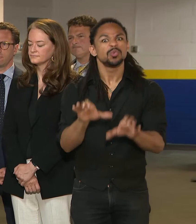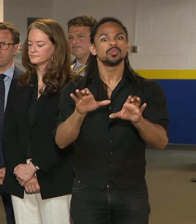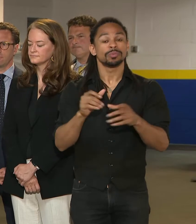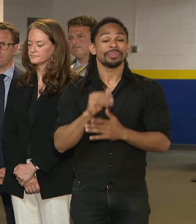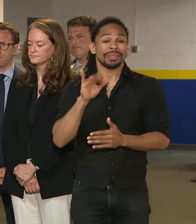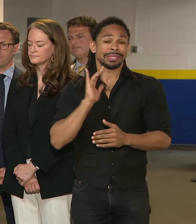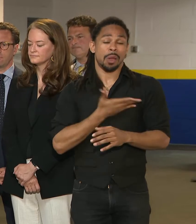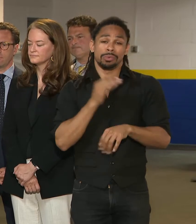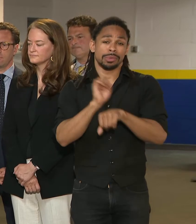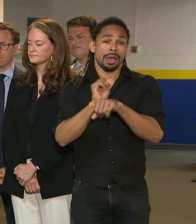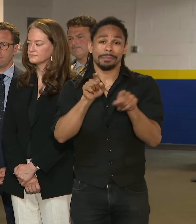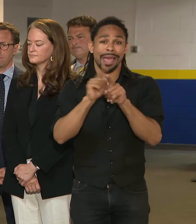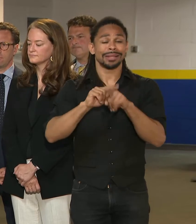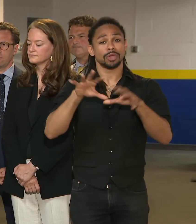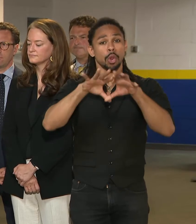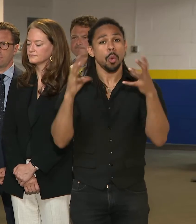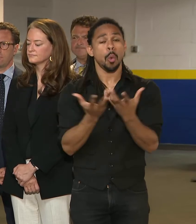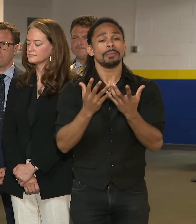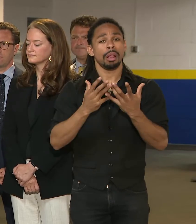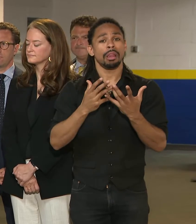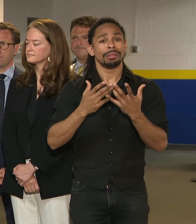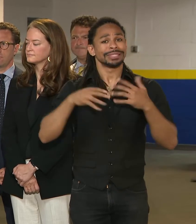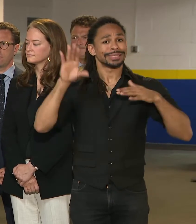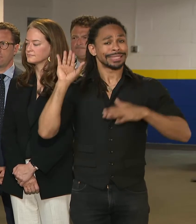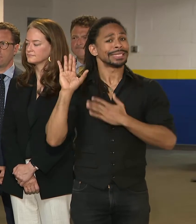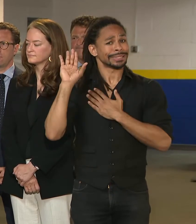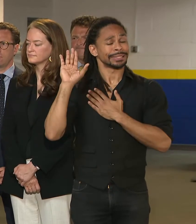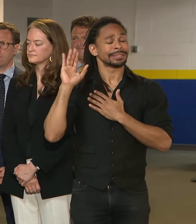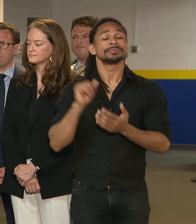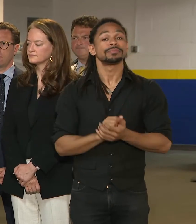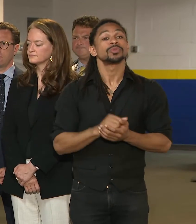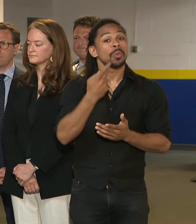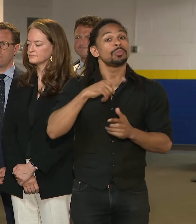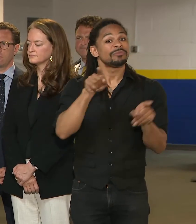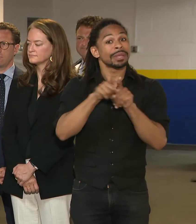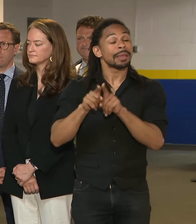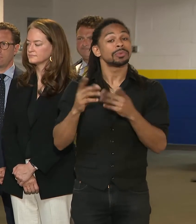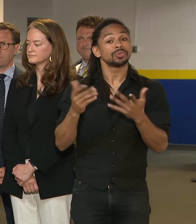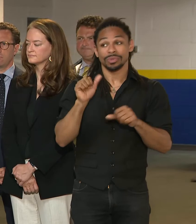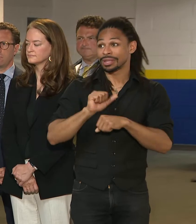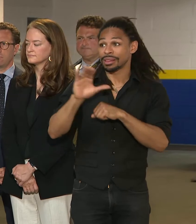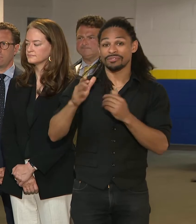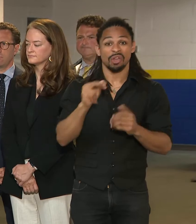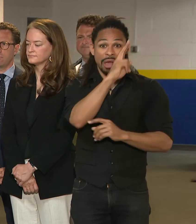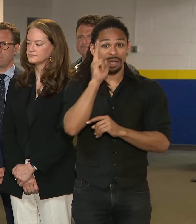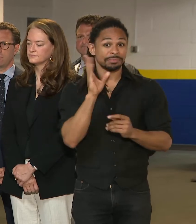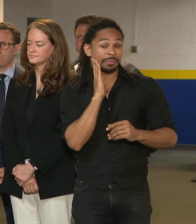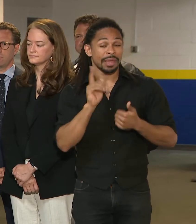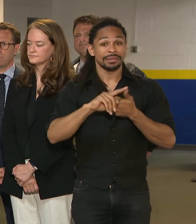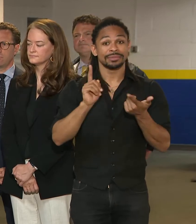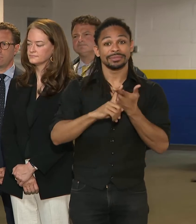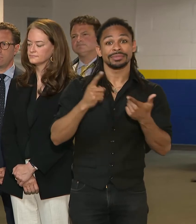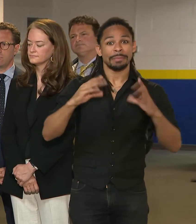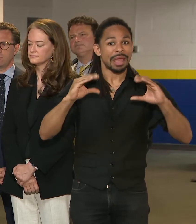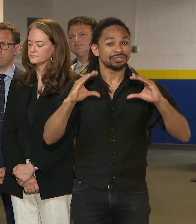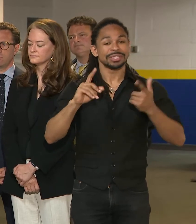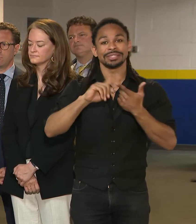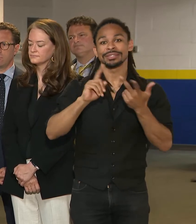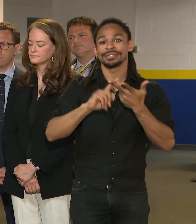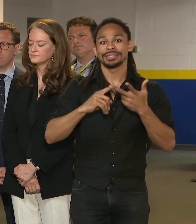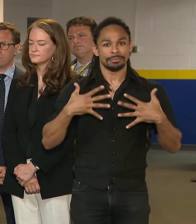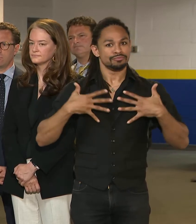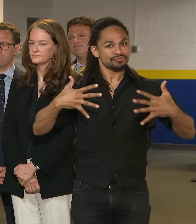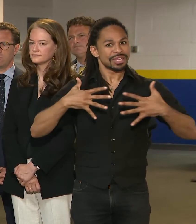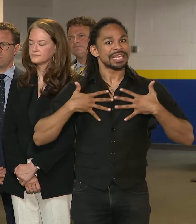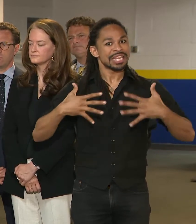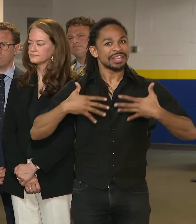citizens. Through these donations, we've been able to deliver hospital beds, mattresses, ventilator parts, water, and so